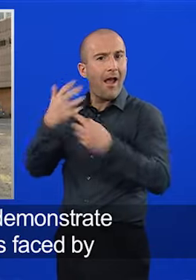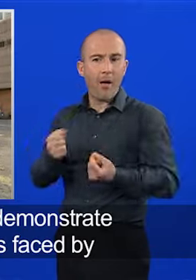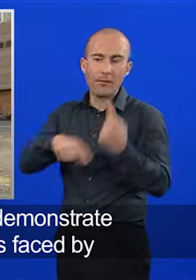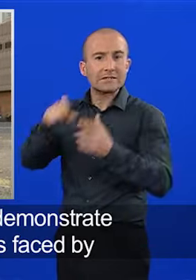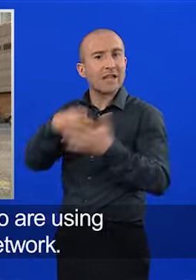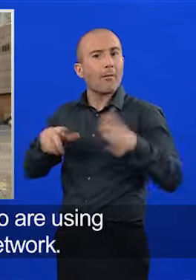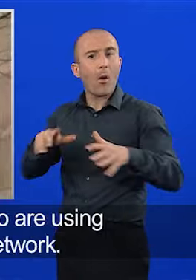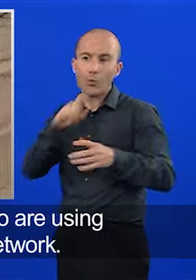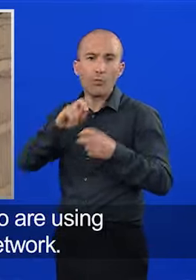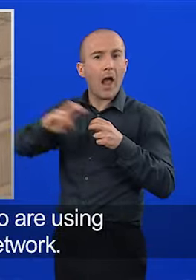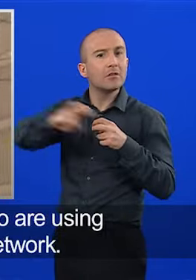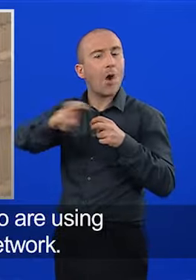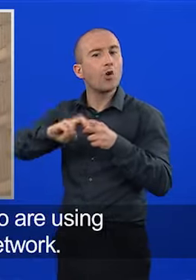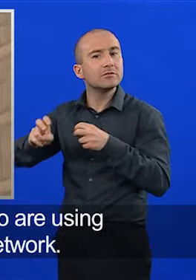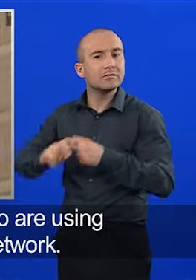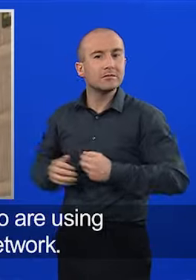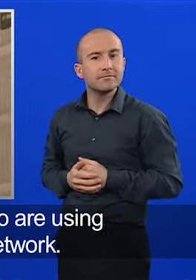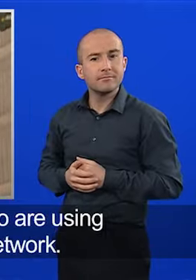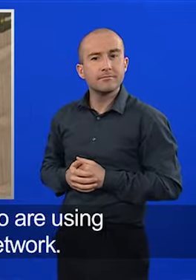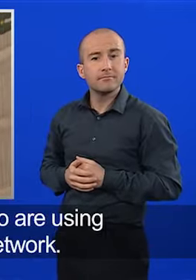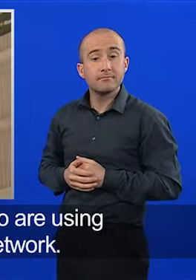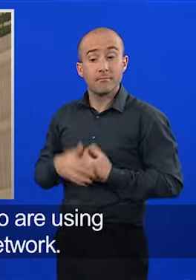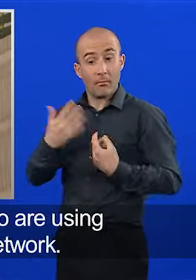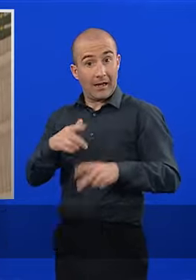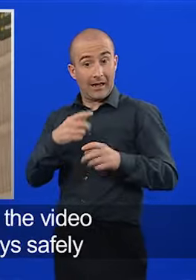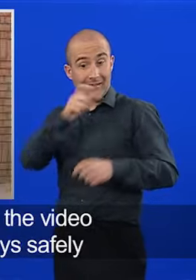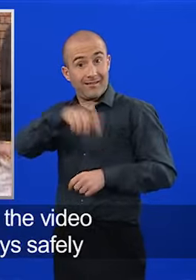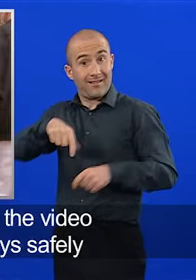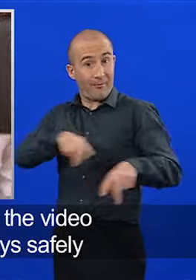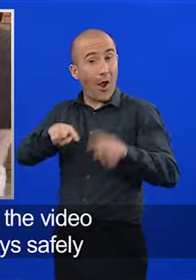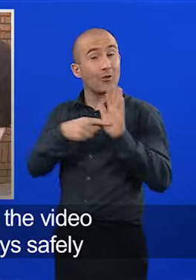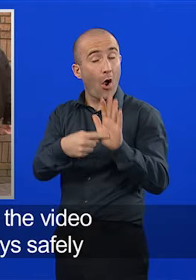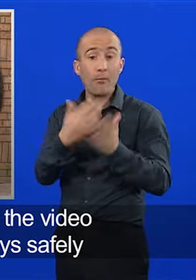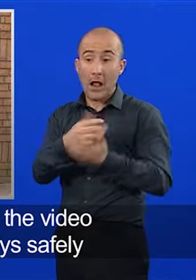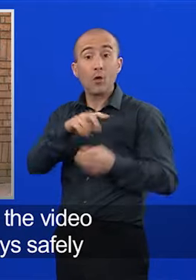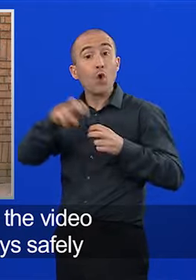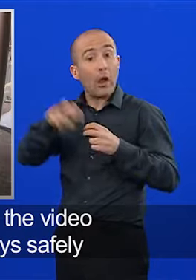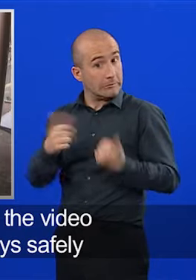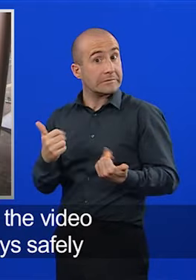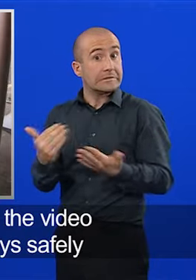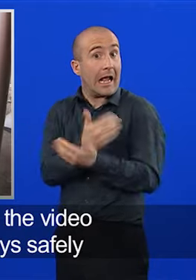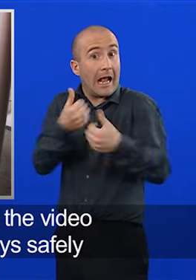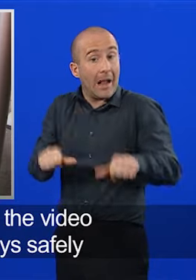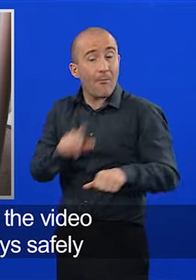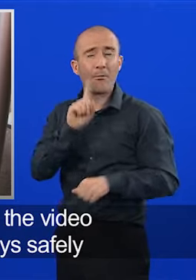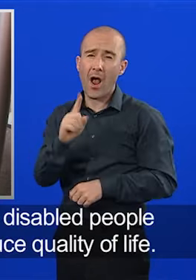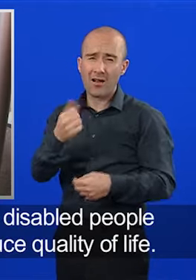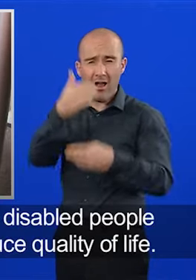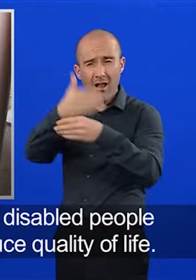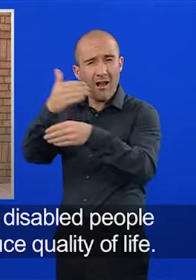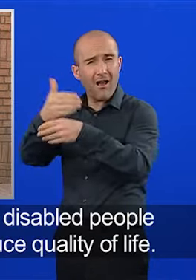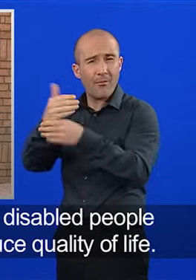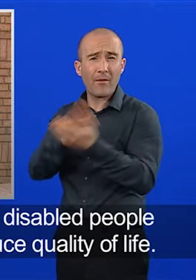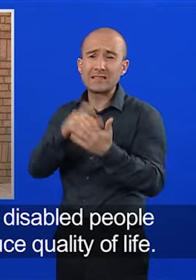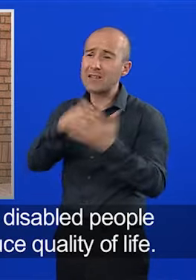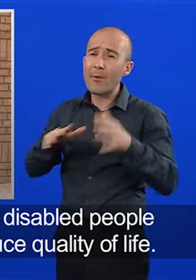barriers faced by disabled people using the transport network. The participants in the video made their journeys safely, but such